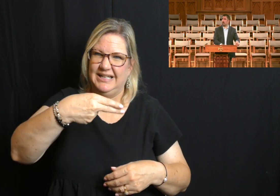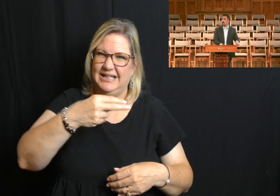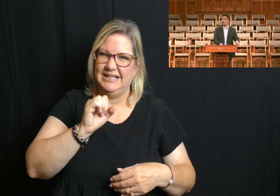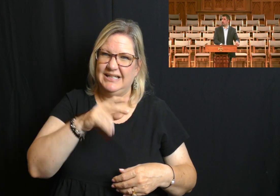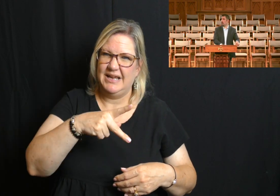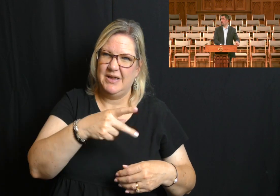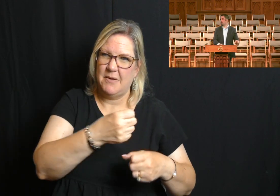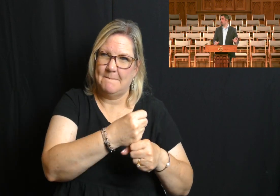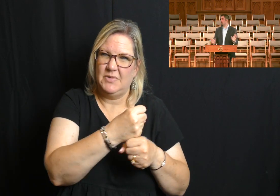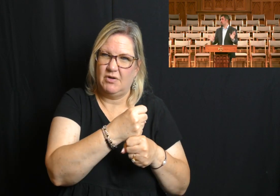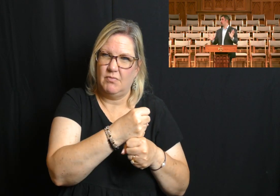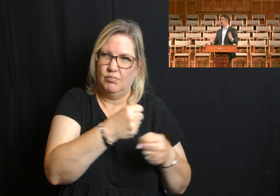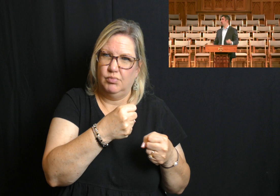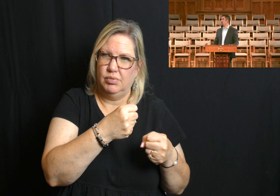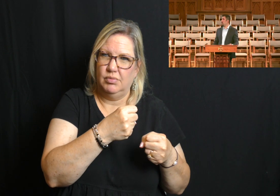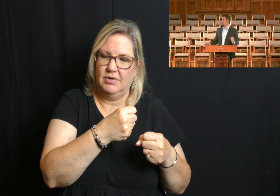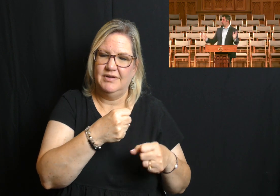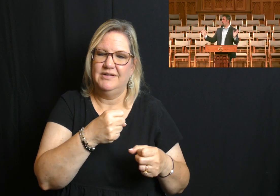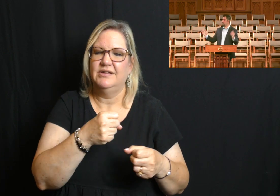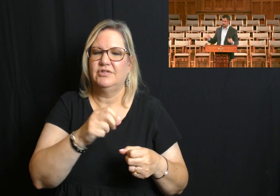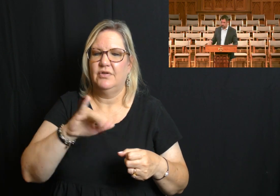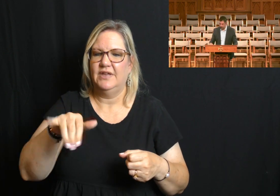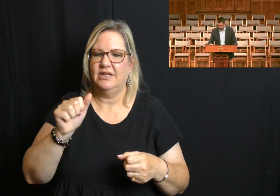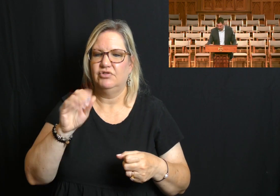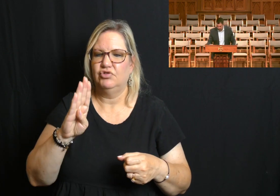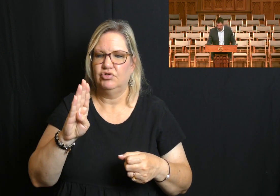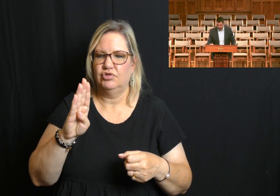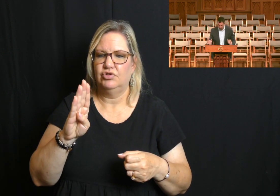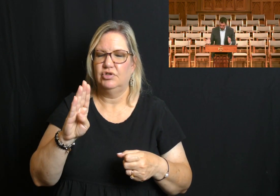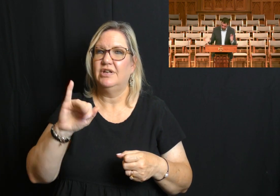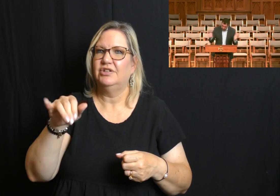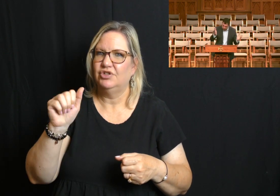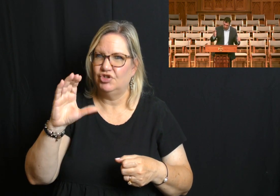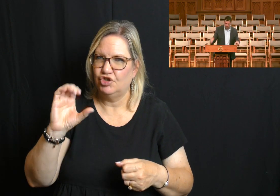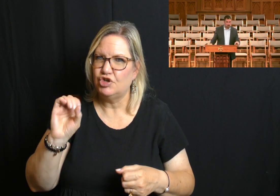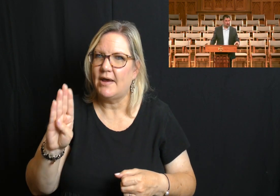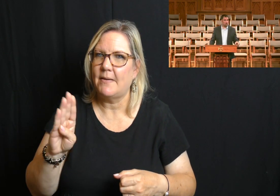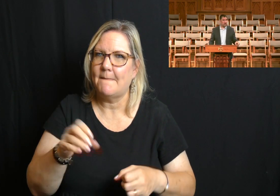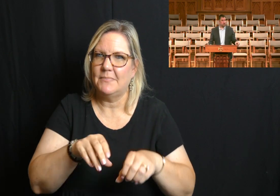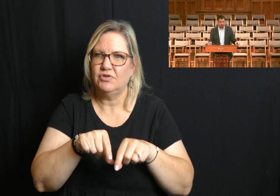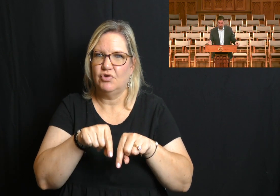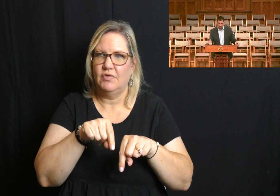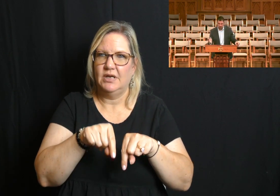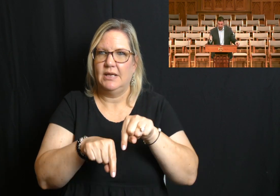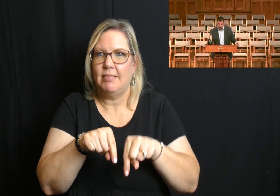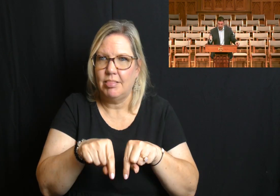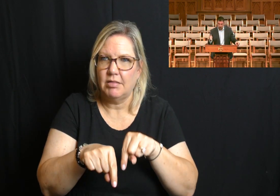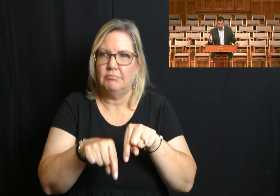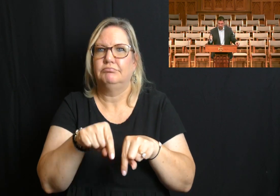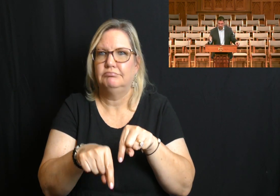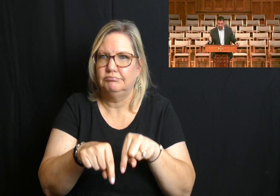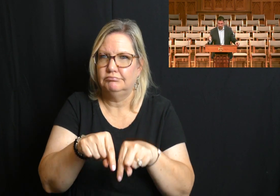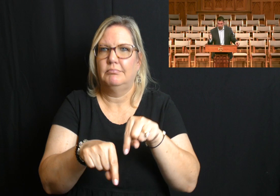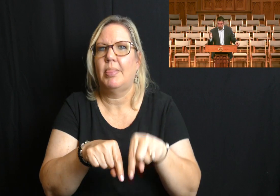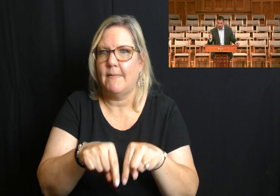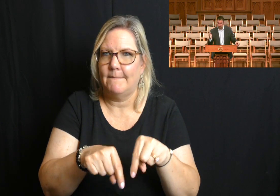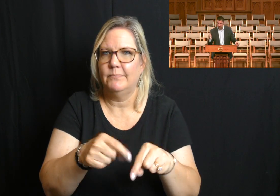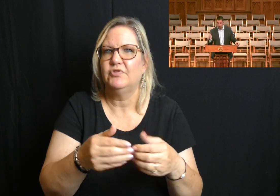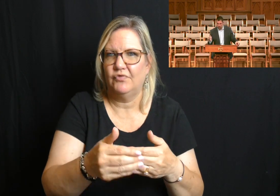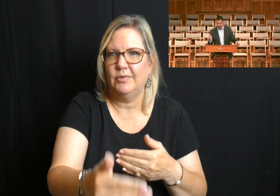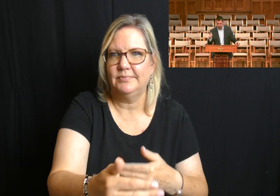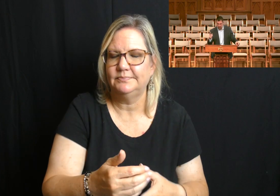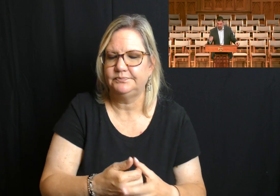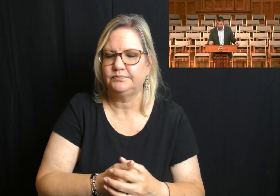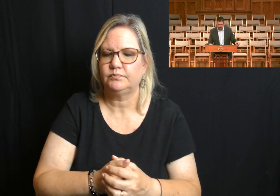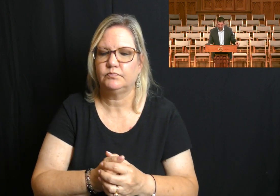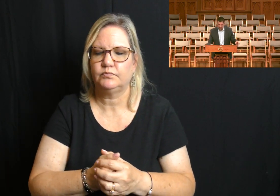Wrestle with God. If you don't, just let it go. Let it go, let it go. Anyway, so let's move on. Chapter 33, verses 1 and 3. 1, 2,